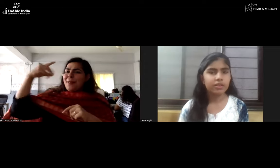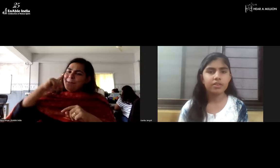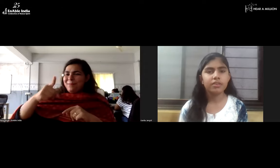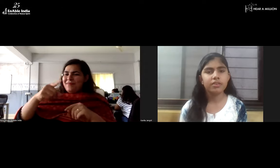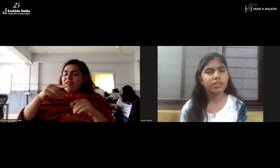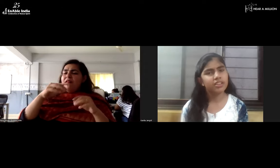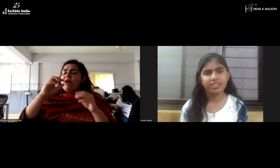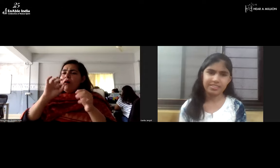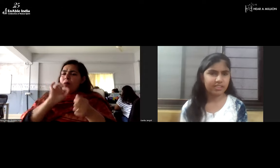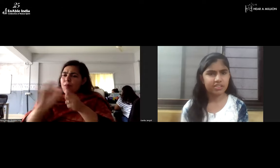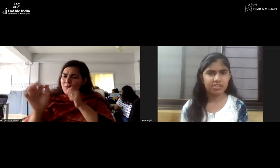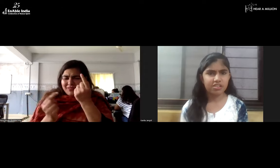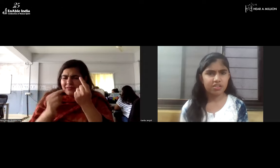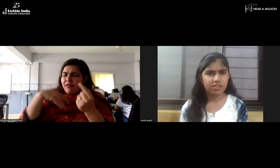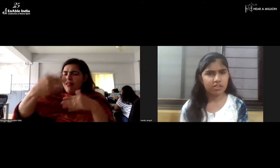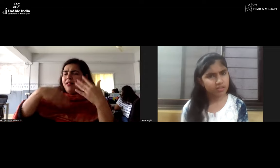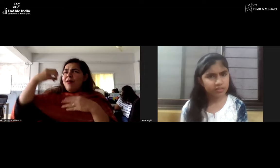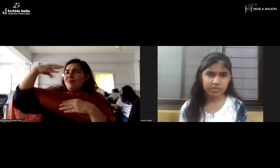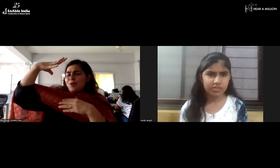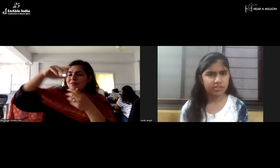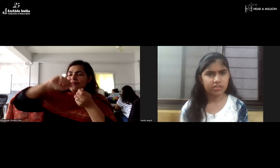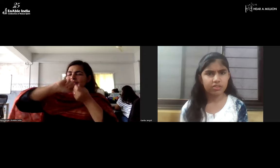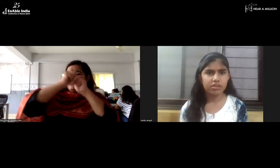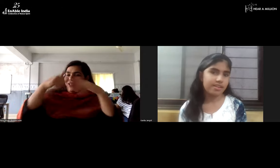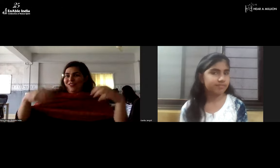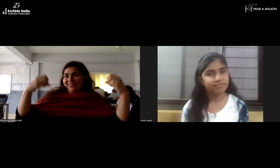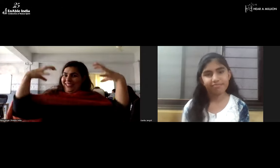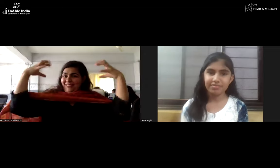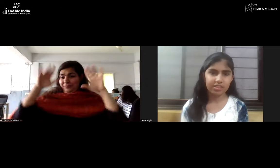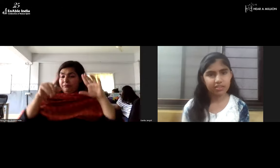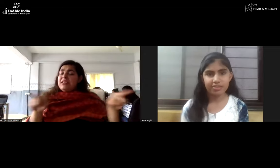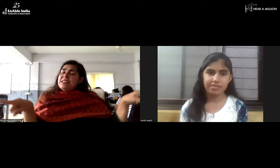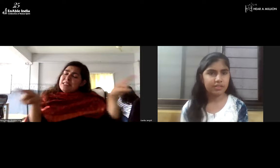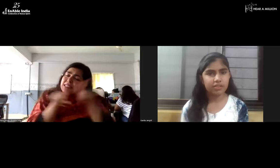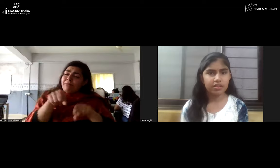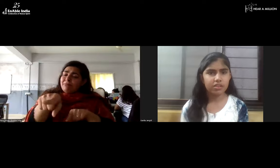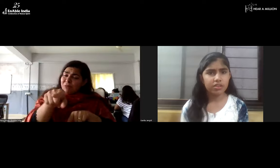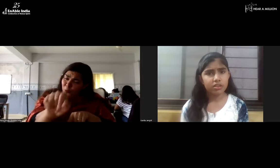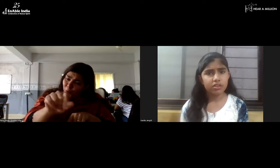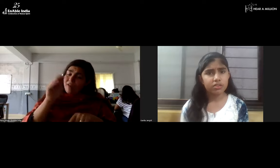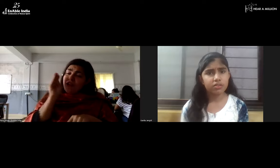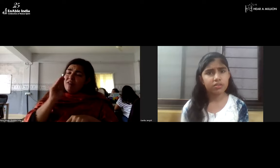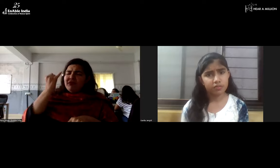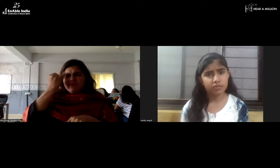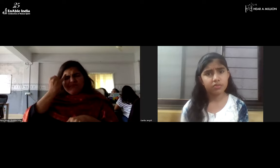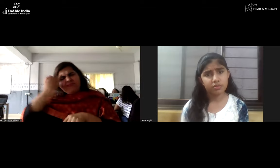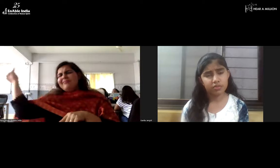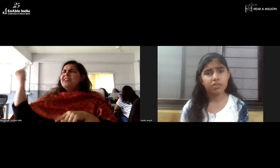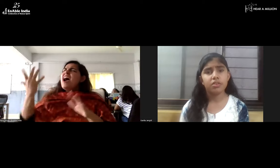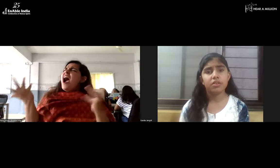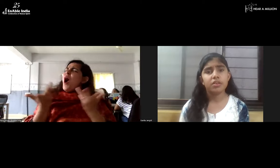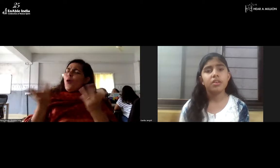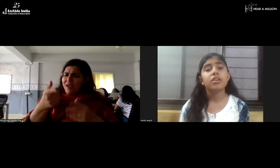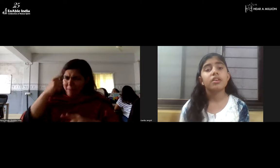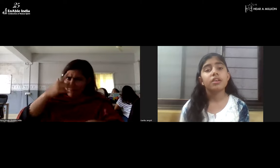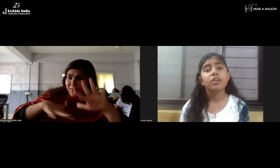Welcome, Kavita. And these are going to be quite simple and fun questions, not too hard. So, the first question to you is,